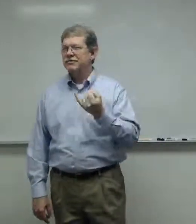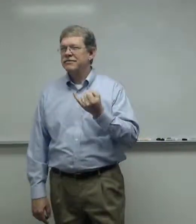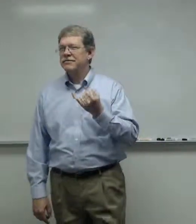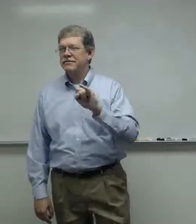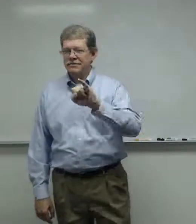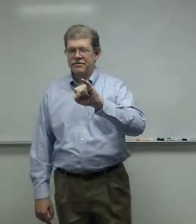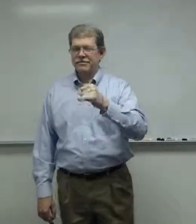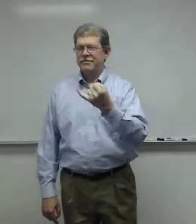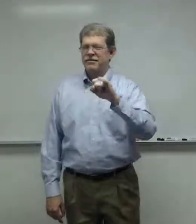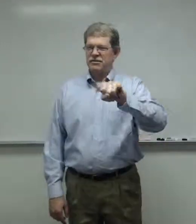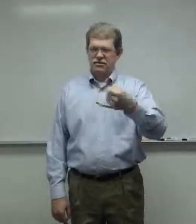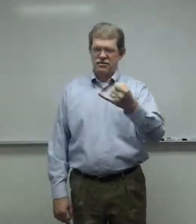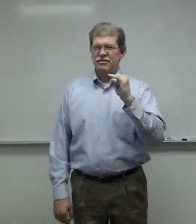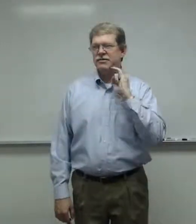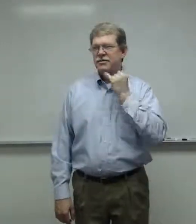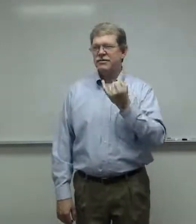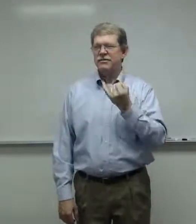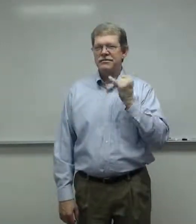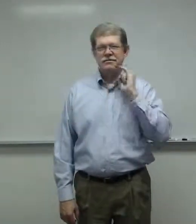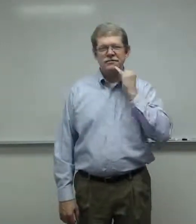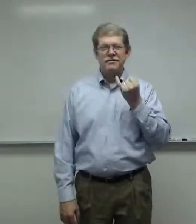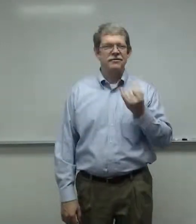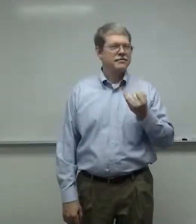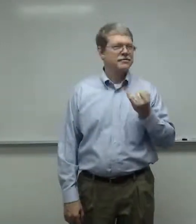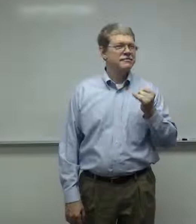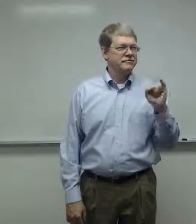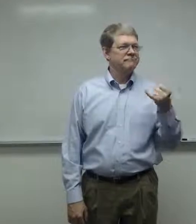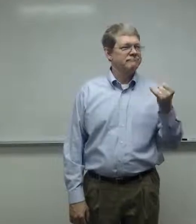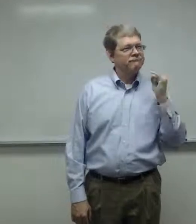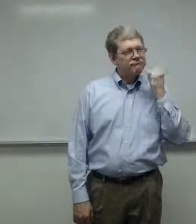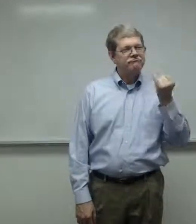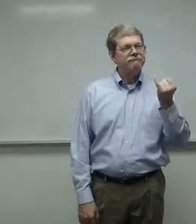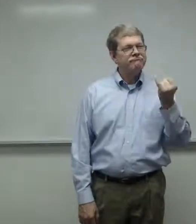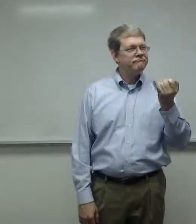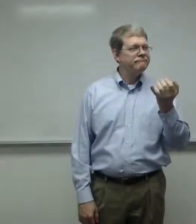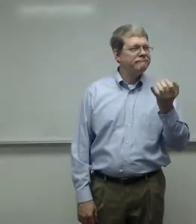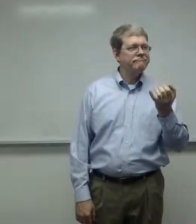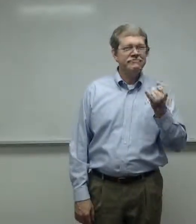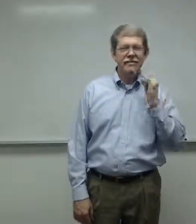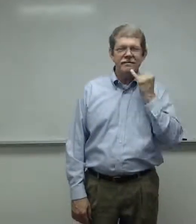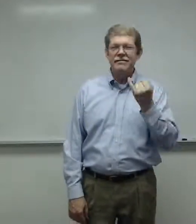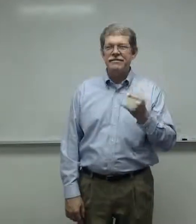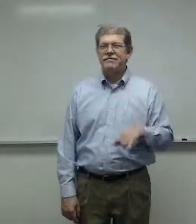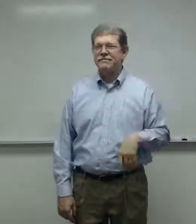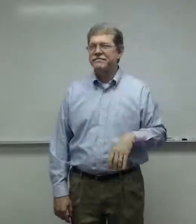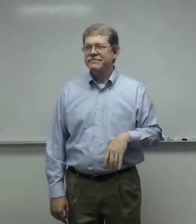J. At the mouth, it's a J, just kind of a J. Jealous.